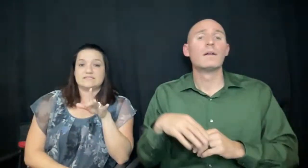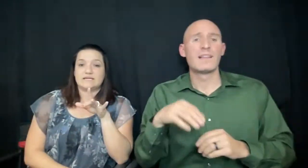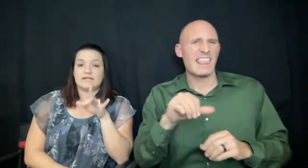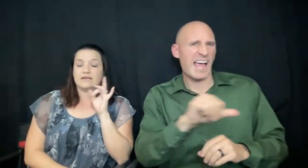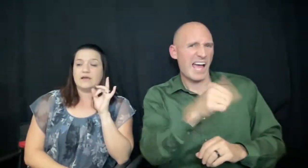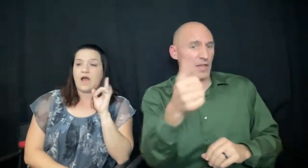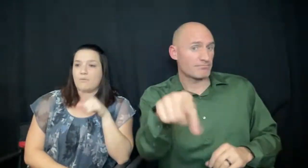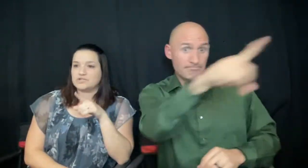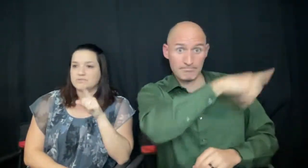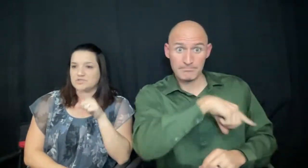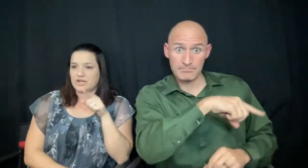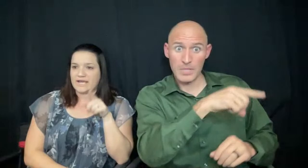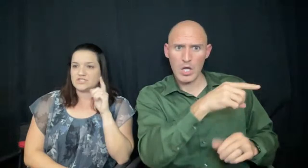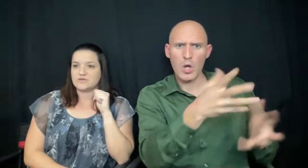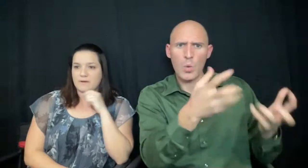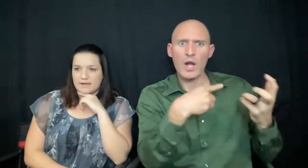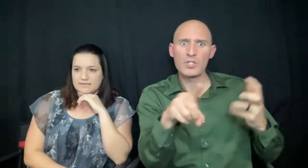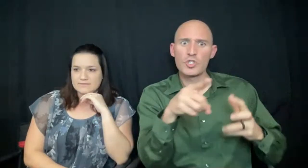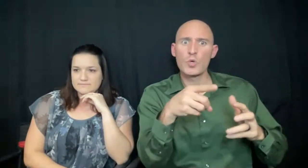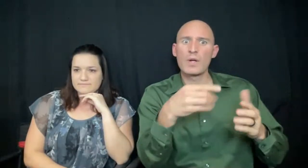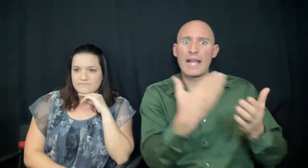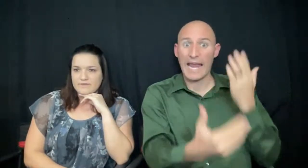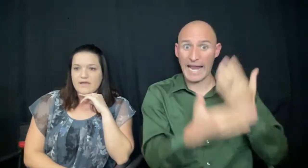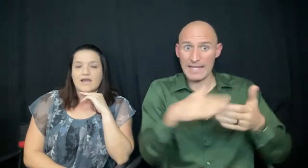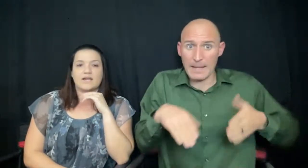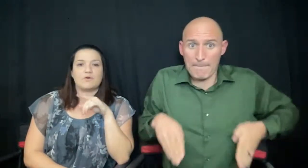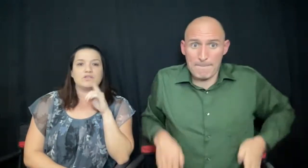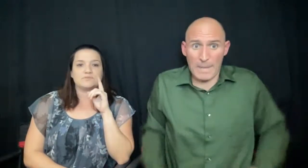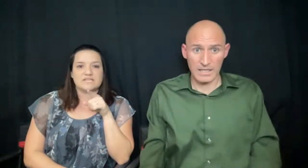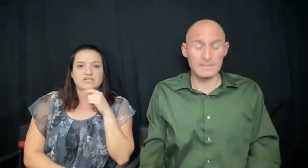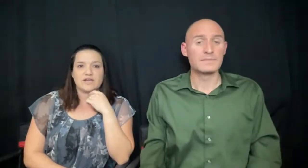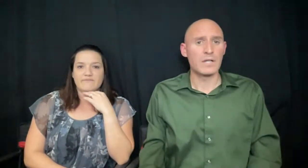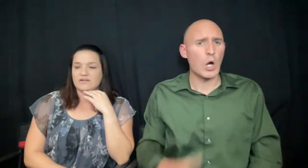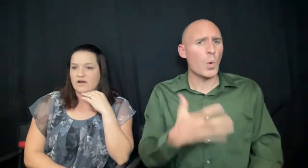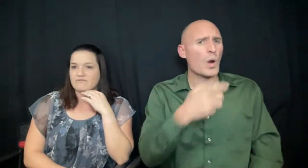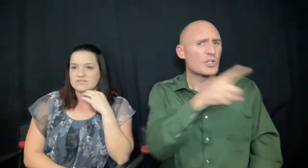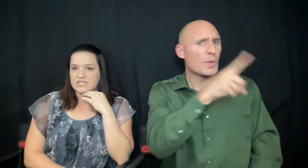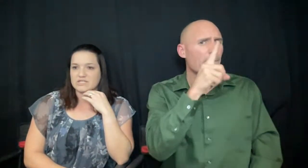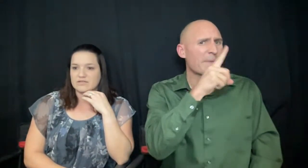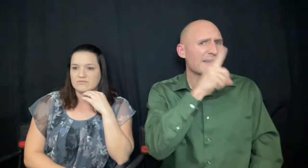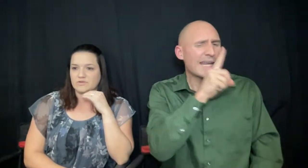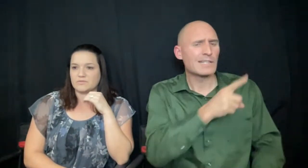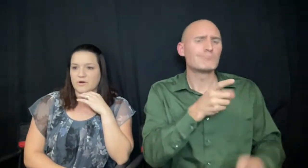said, I want you to put your hands in your pockets, and I want you to pretend you're having a conversation